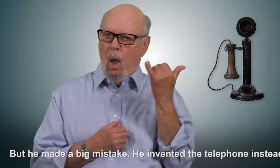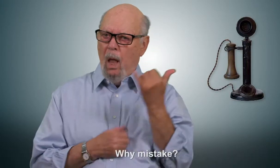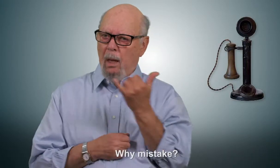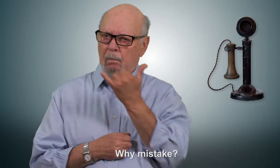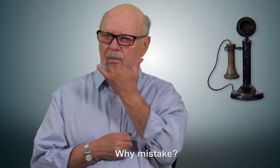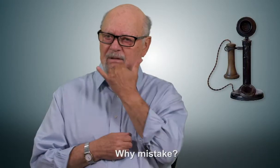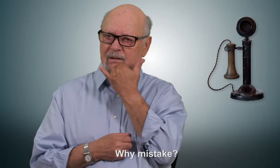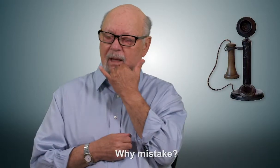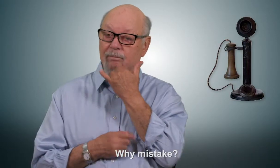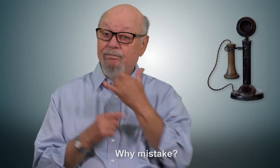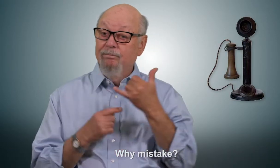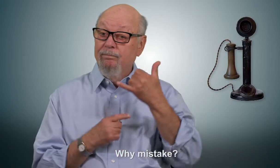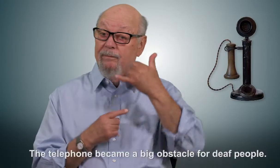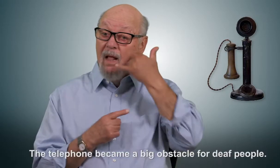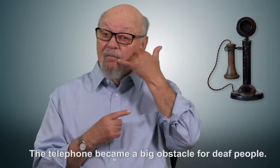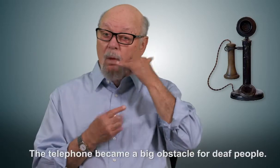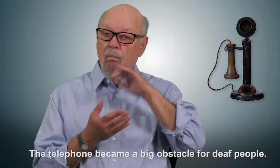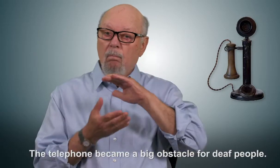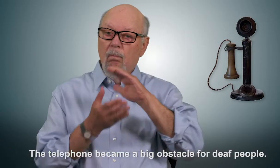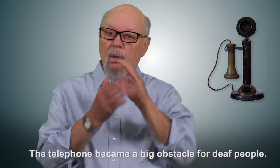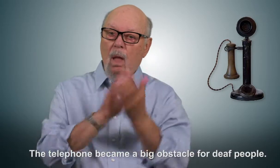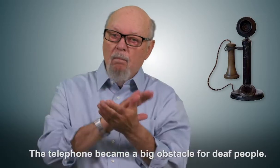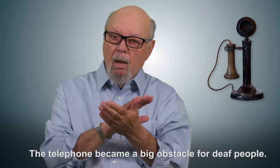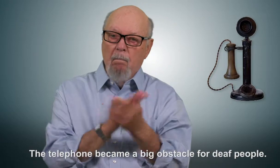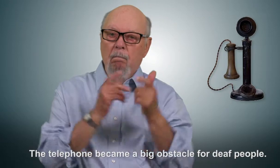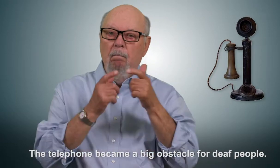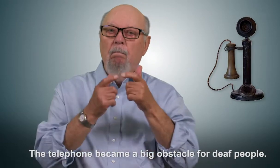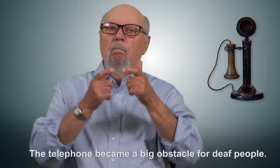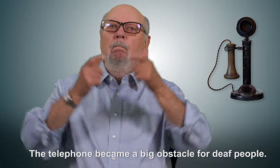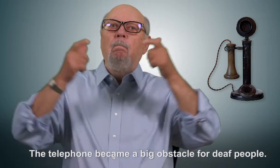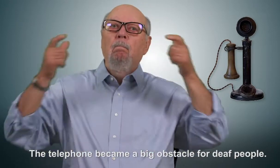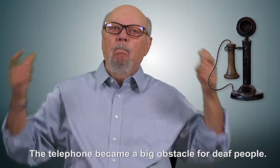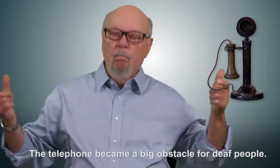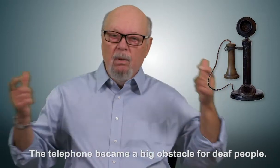Why a mistake? The telephone became a big obstacle for deaf people.